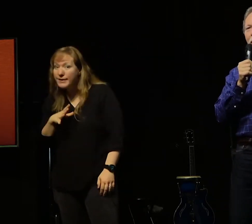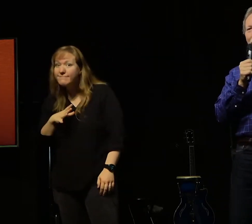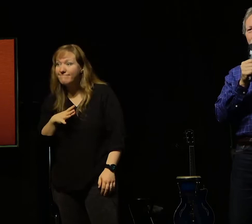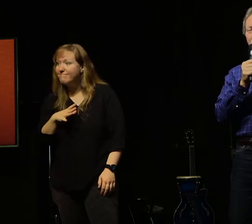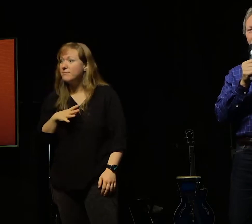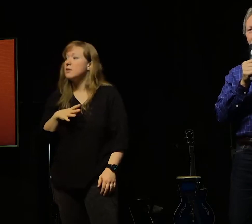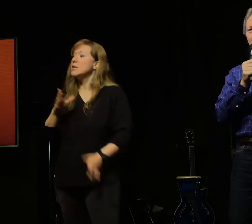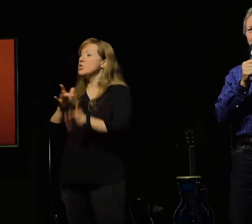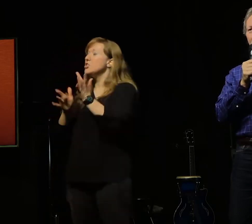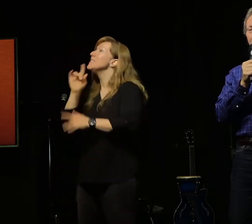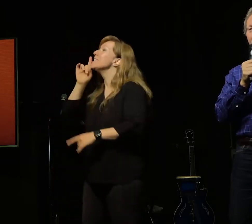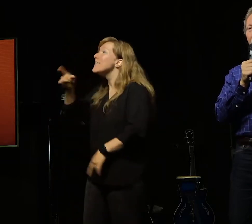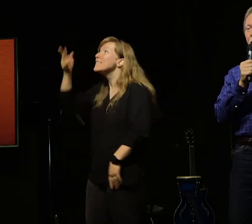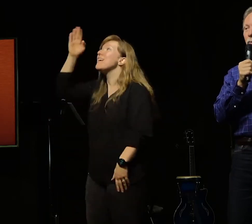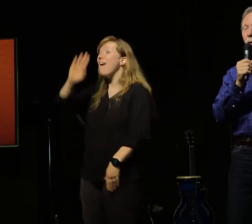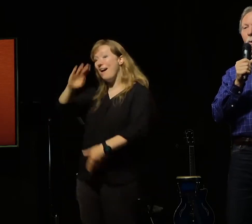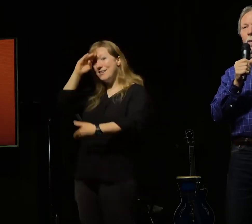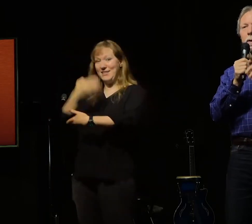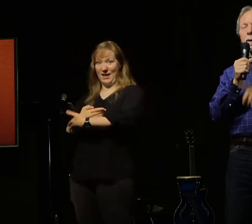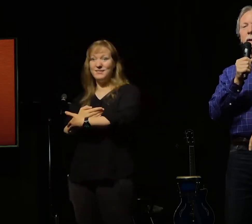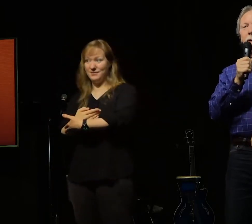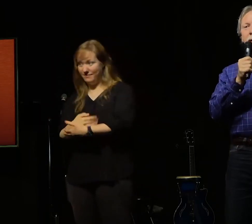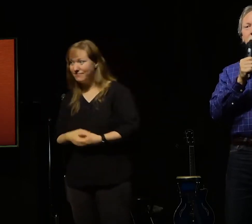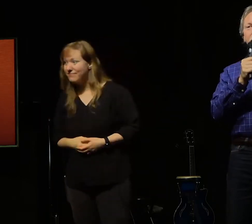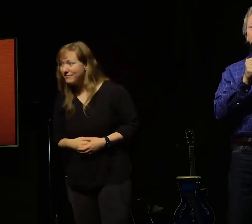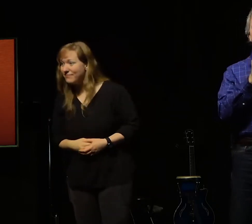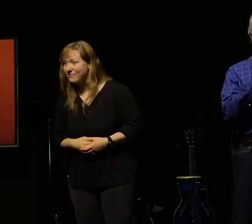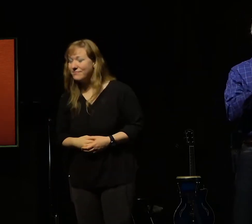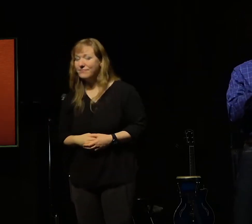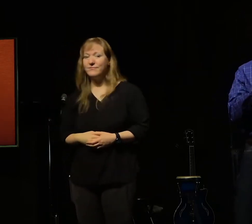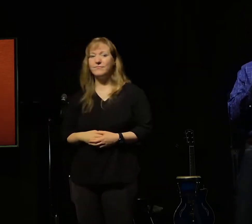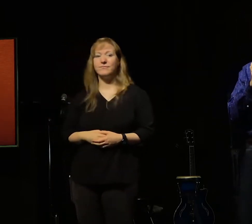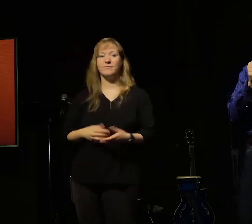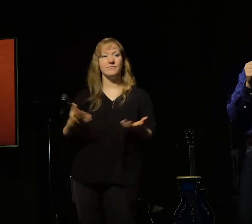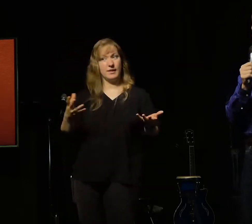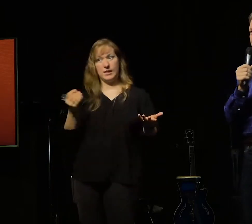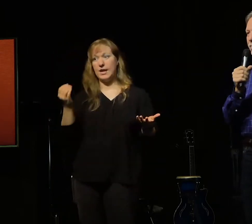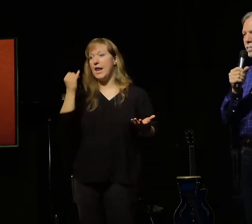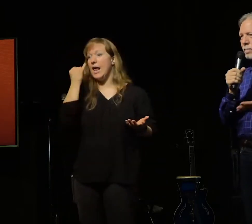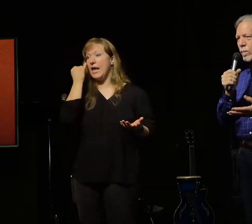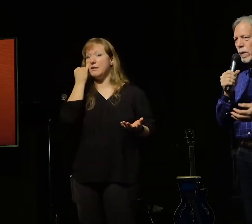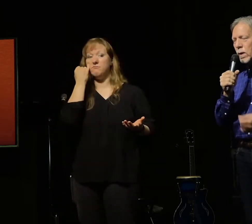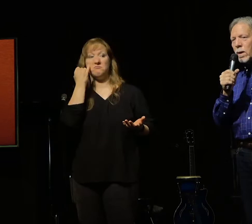He's God's son. And if you want to have eternity